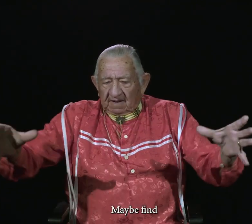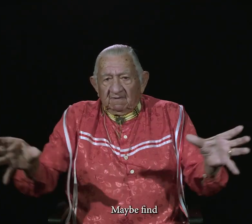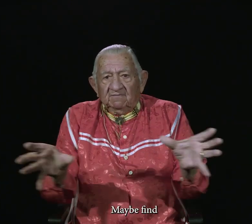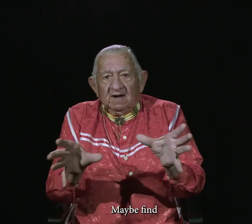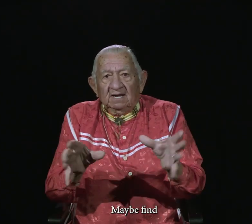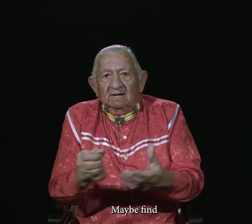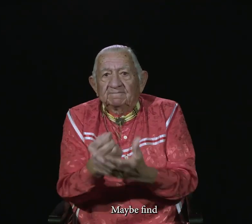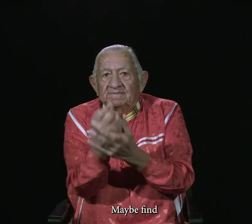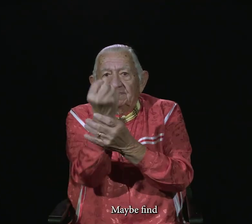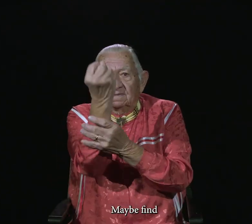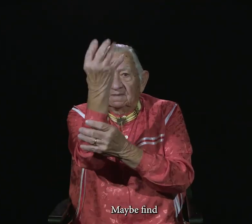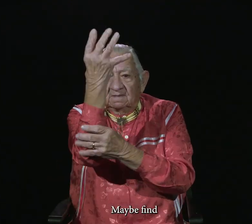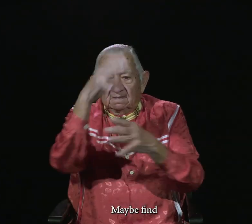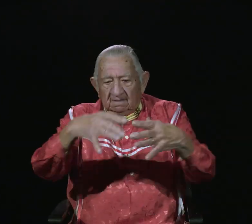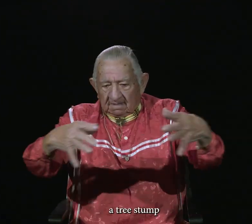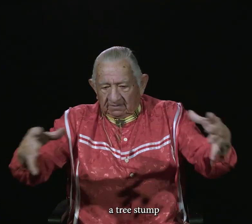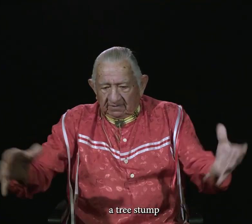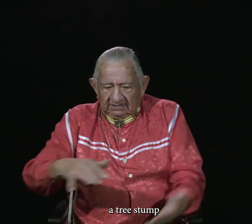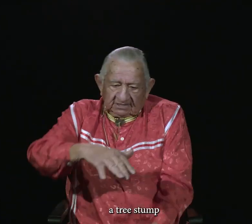Maybe find a tree stump